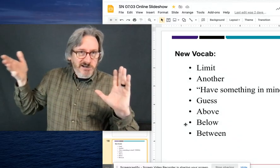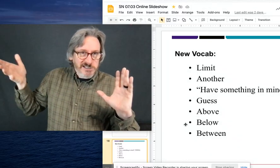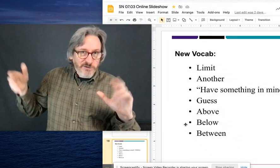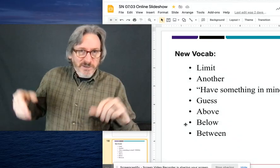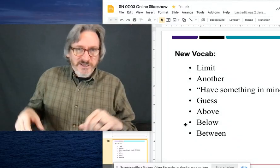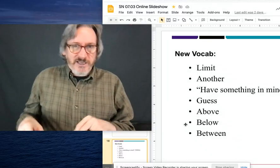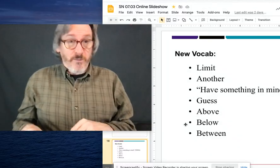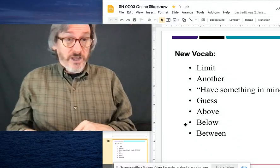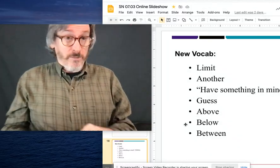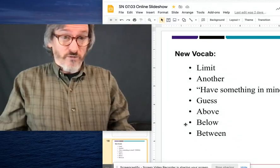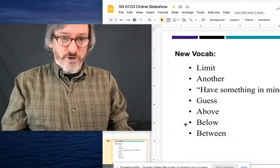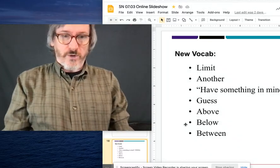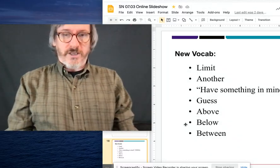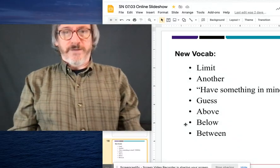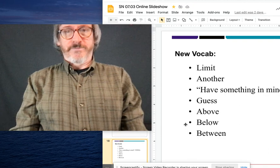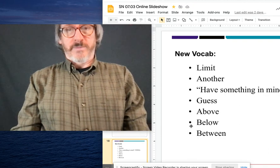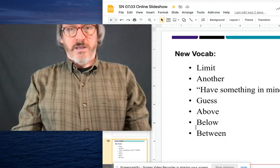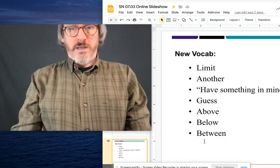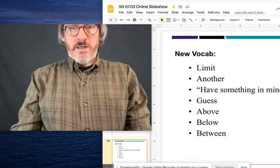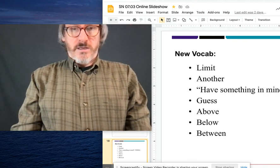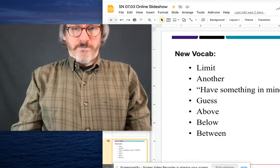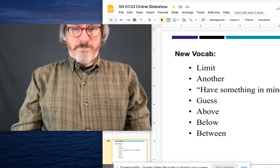7.4, we are going to jump ahead